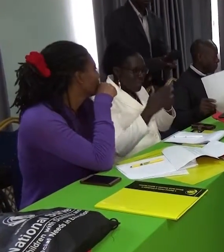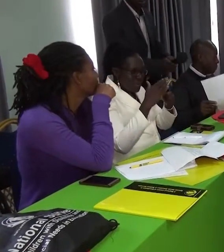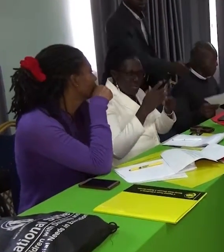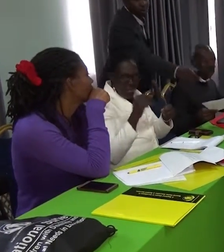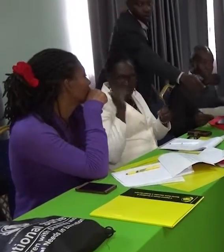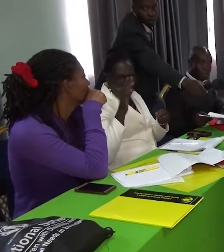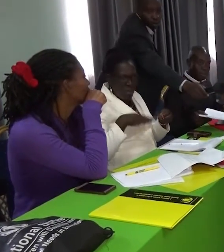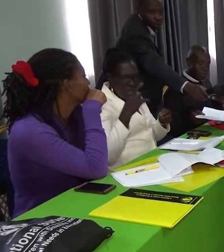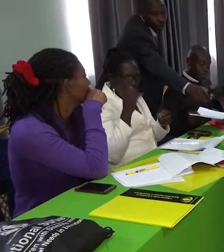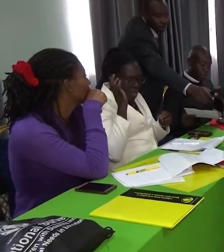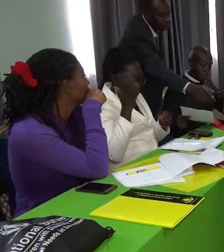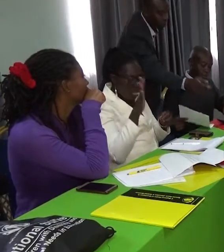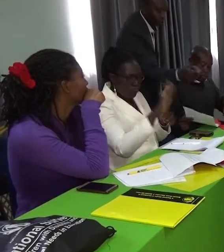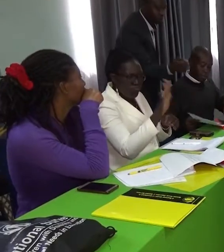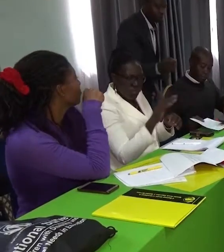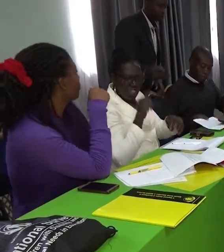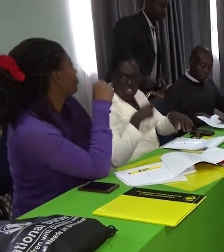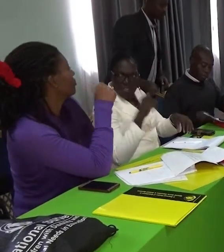Yes. Okay.